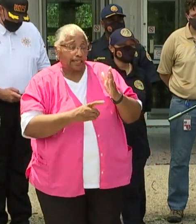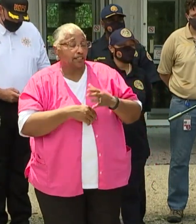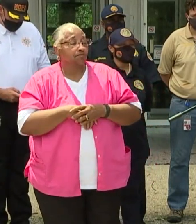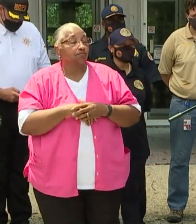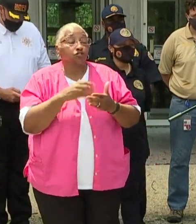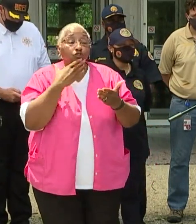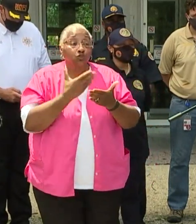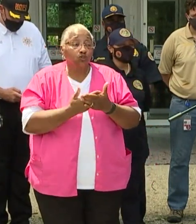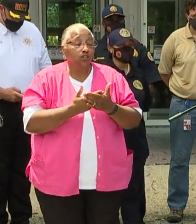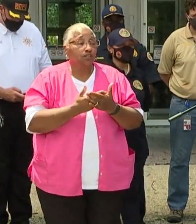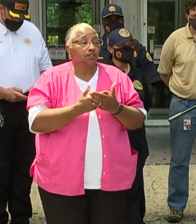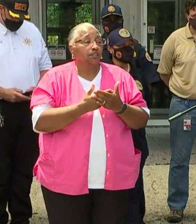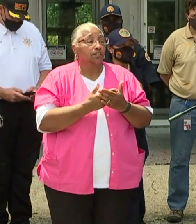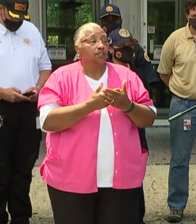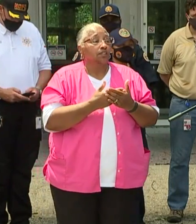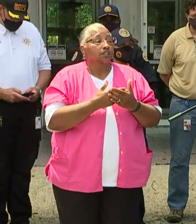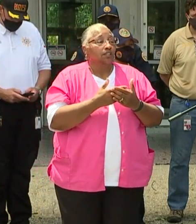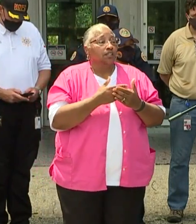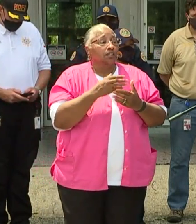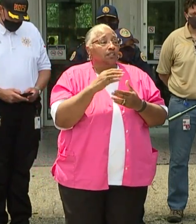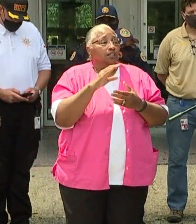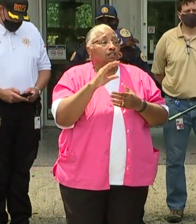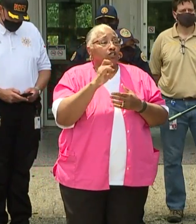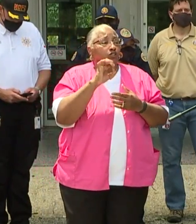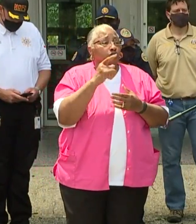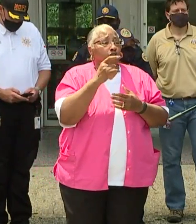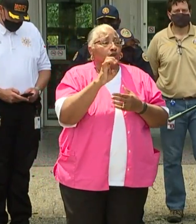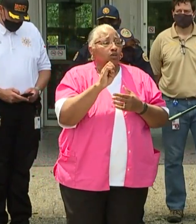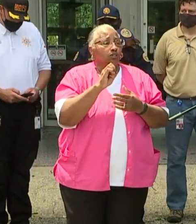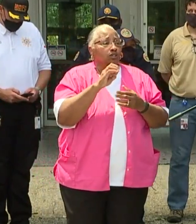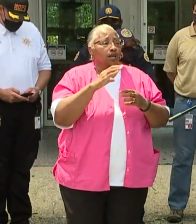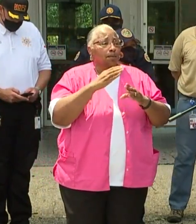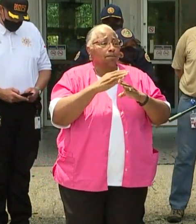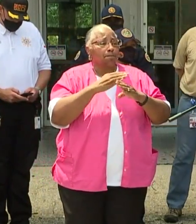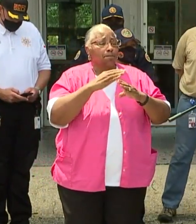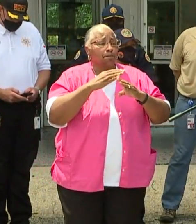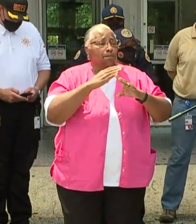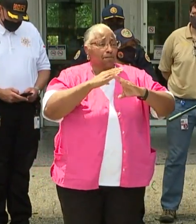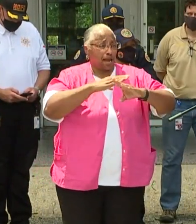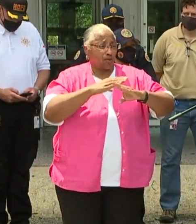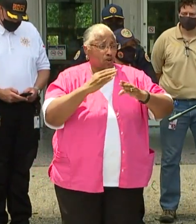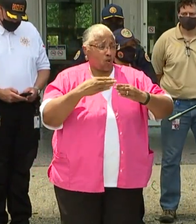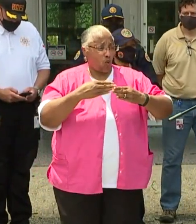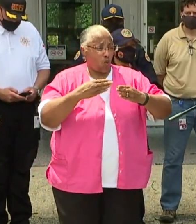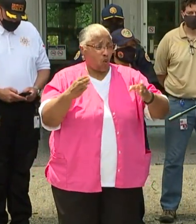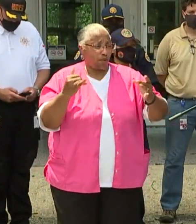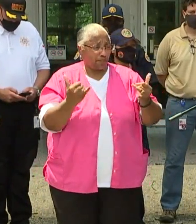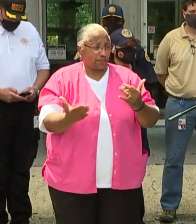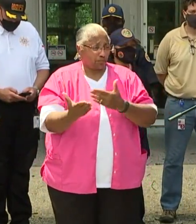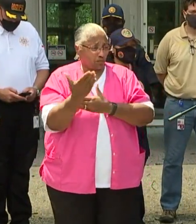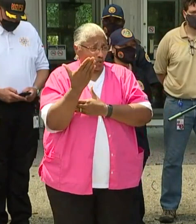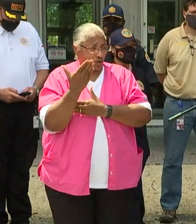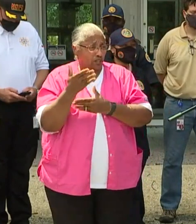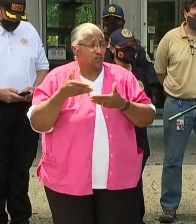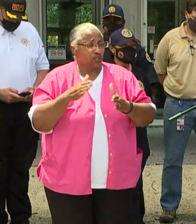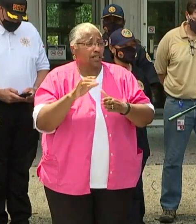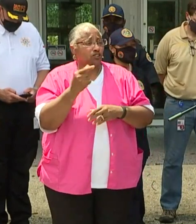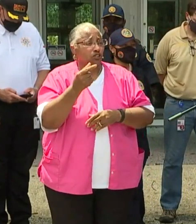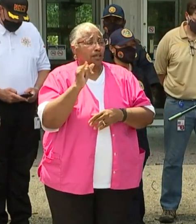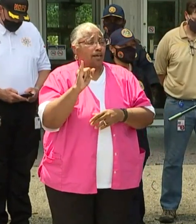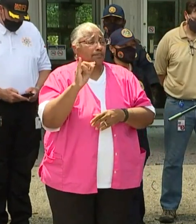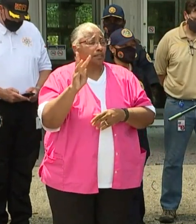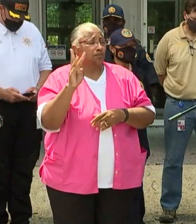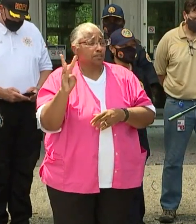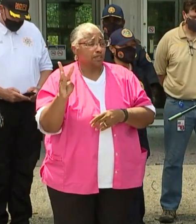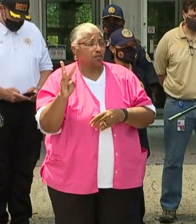surge barrier opened this morning, which was going to allow maritime traffic through a major shipping channel, the GIWW, hopefully